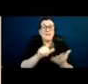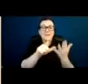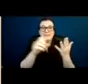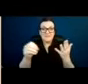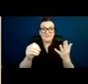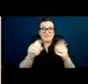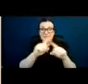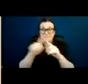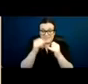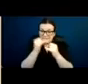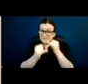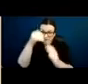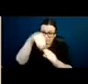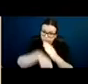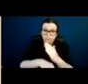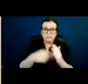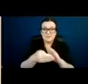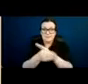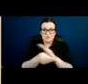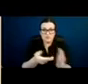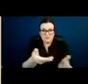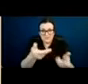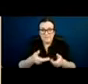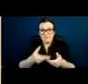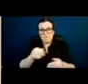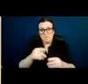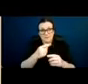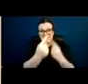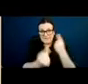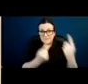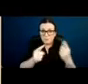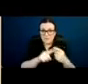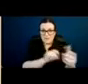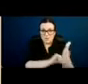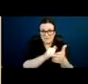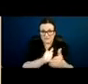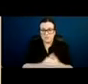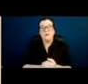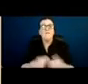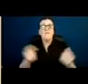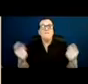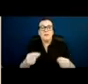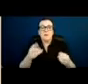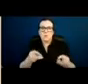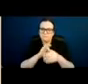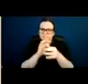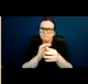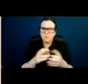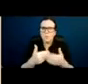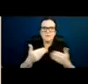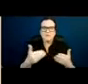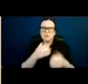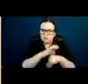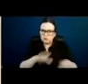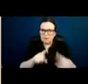and individuals. Finally, my department engaged directly with children including children with disabilities to hear directly